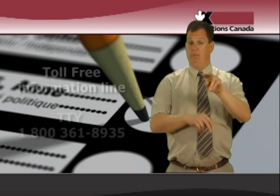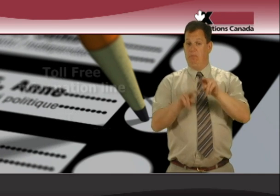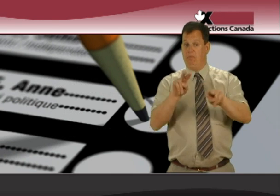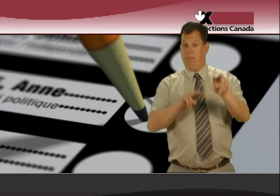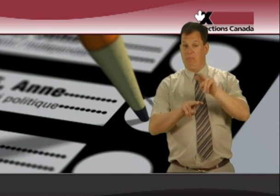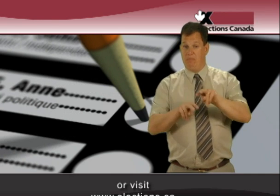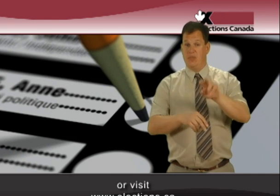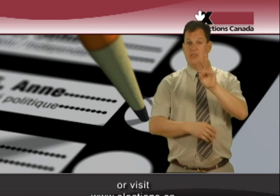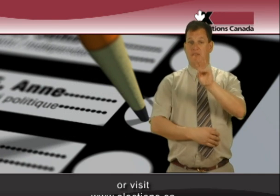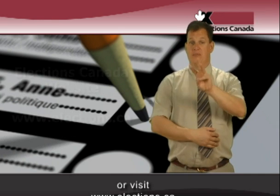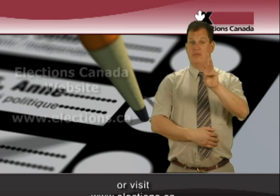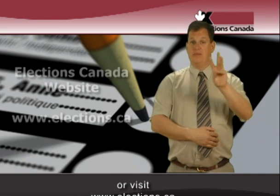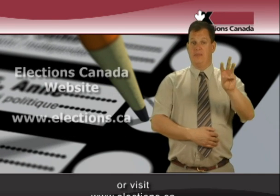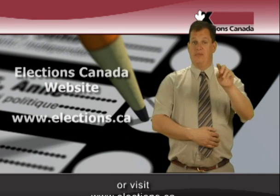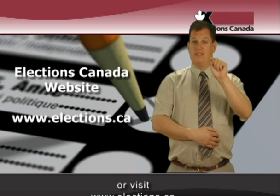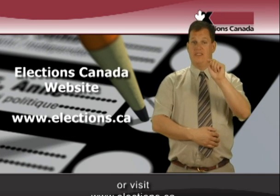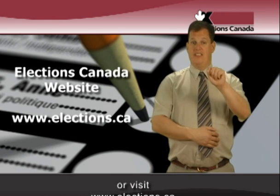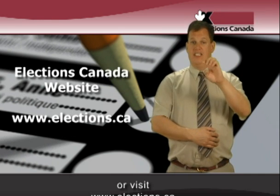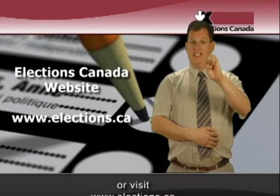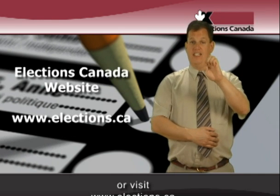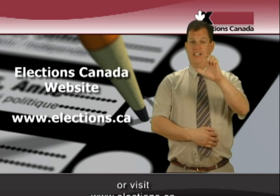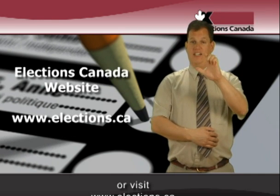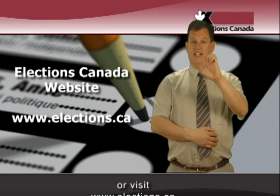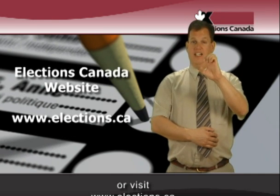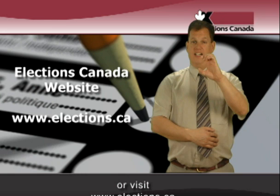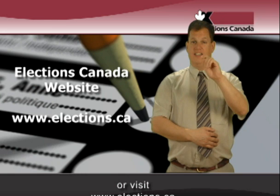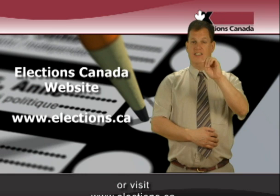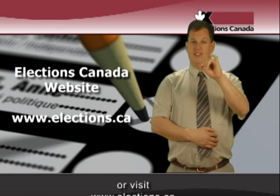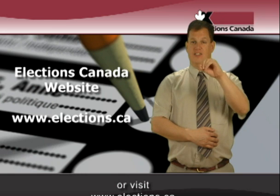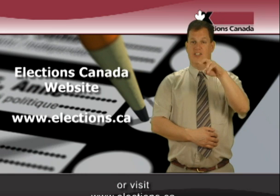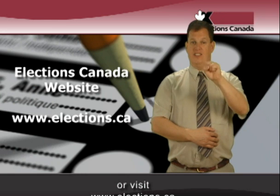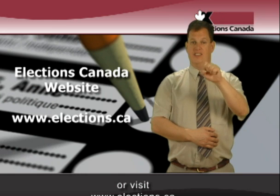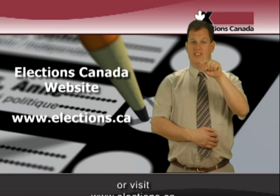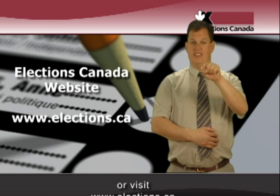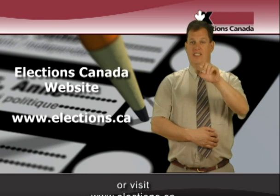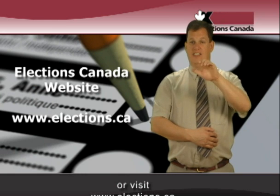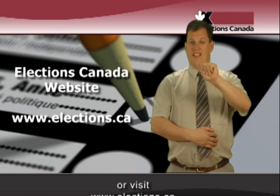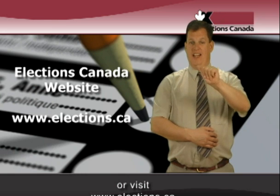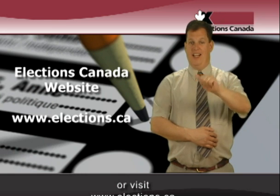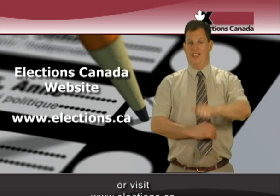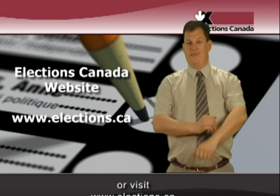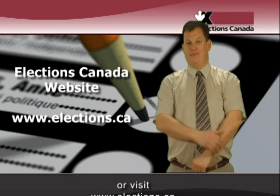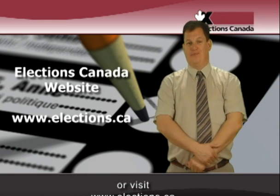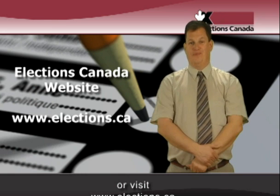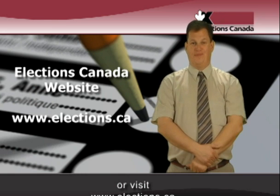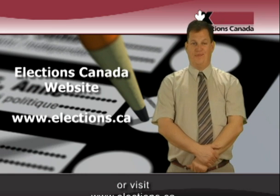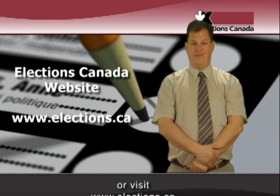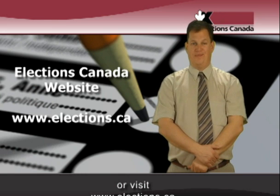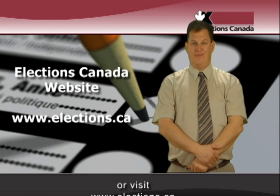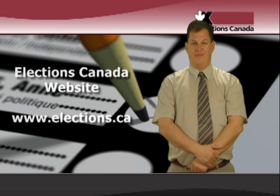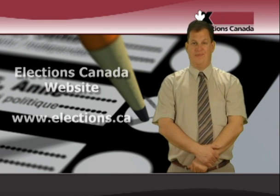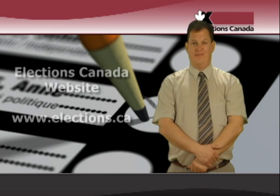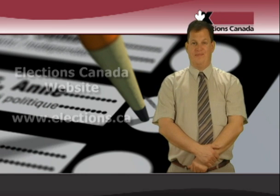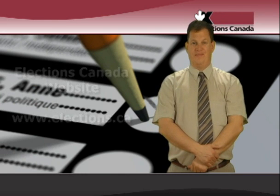Or visit www.elections.ca. 2.-663-6566.